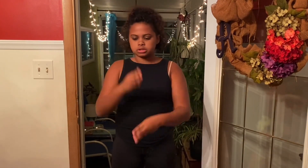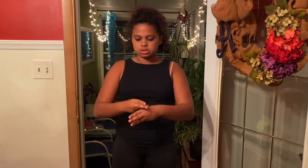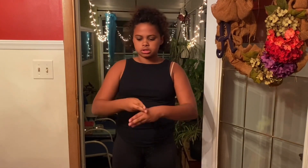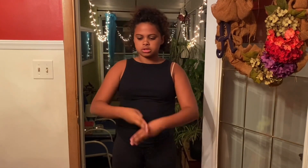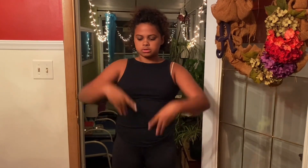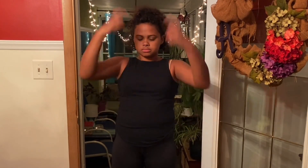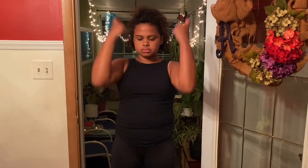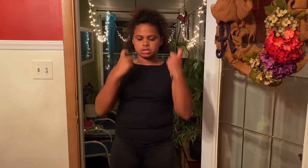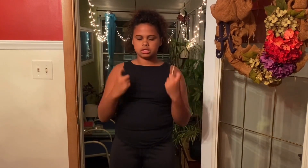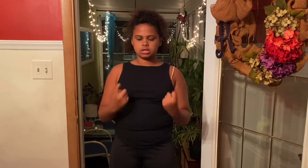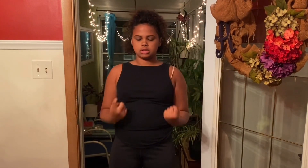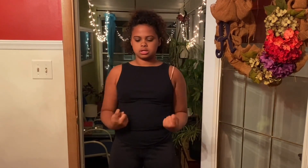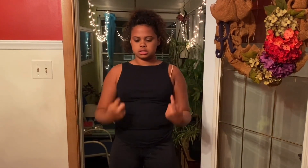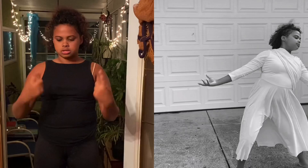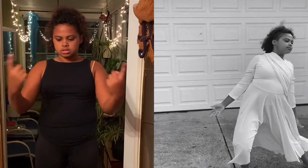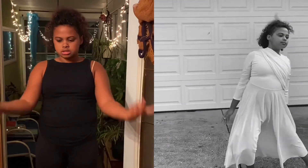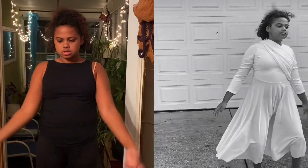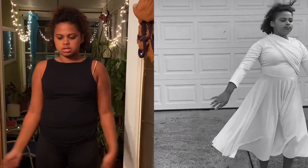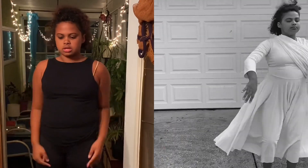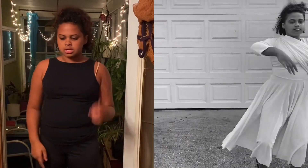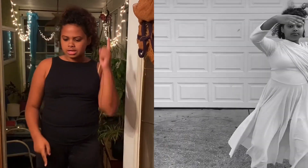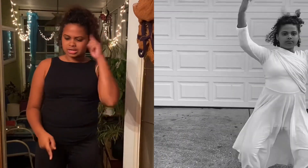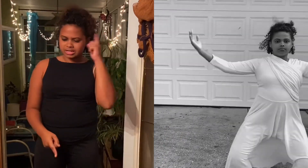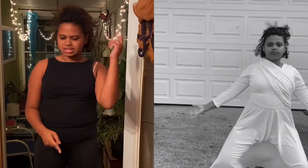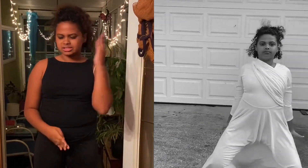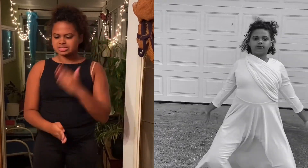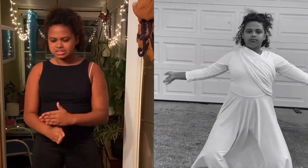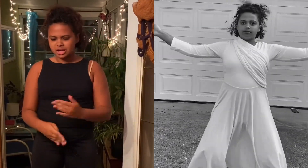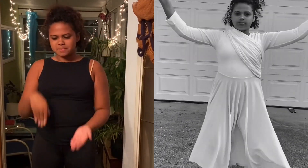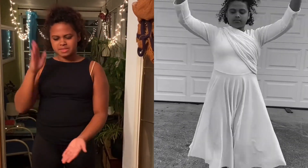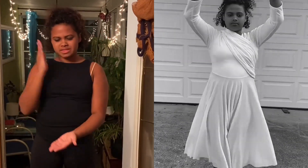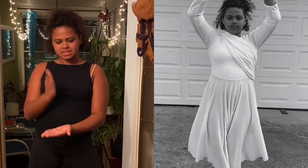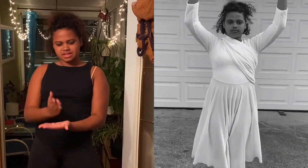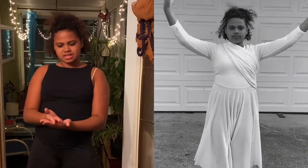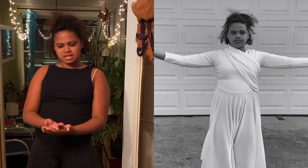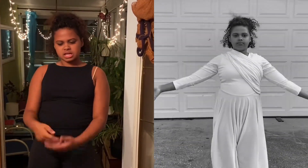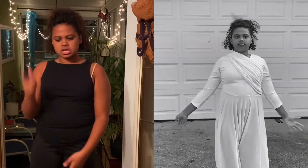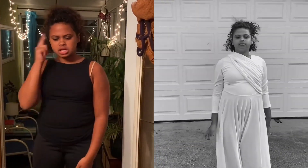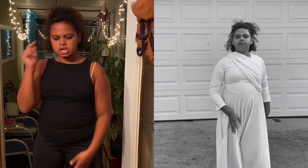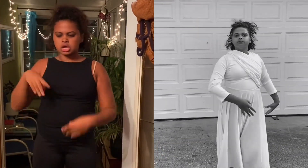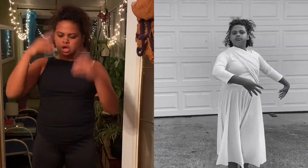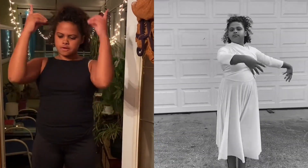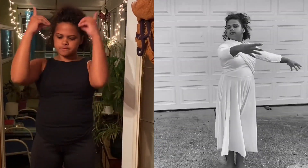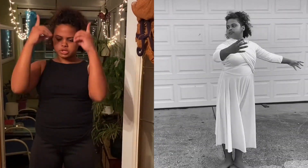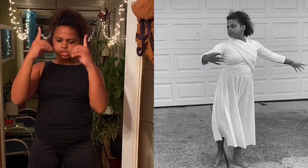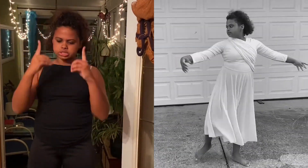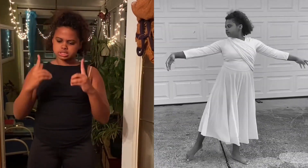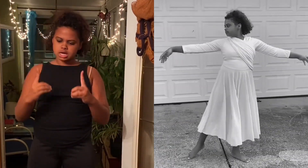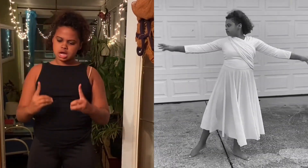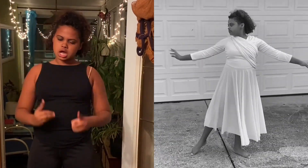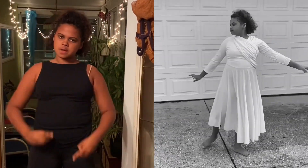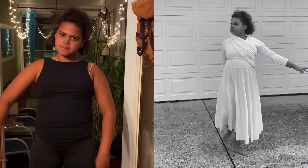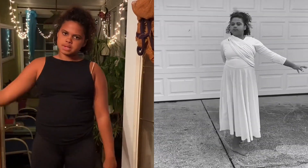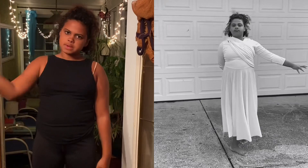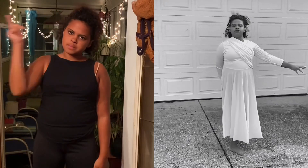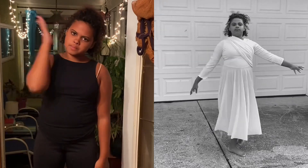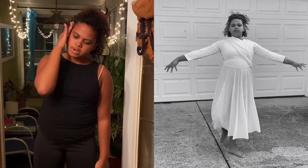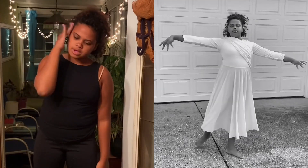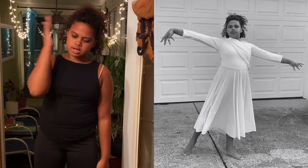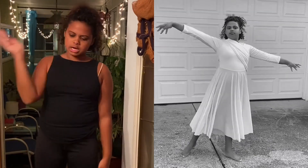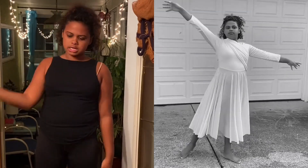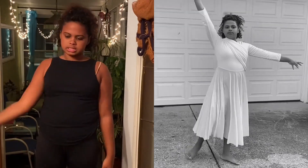world gone blind Can't stop thinking of your diamond